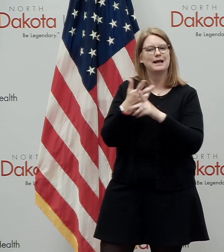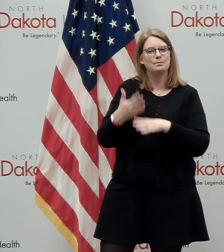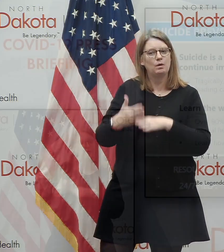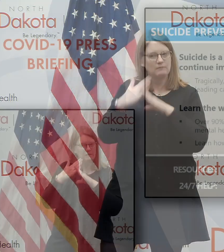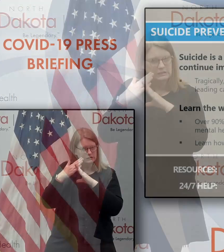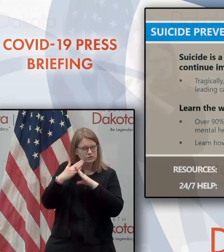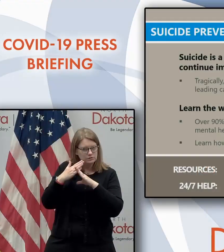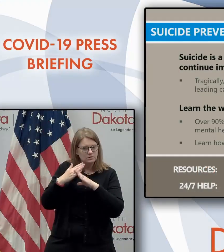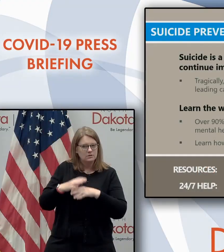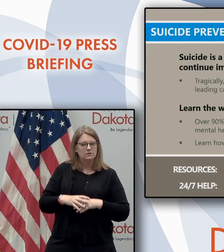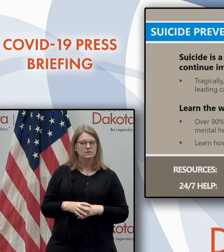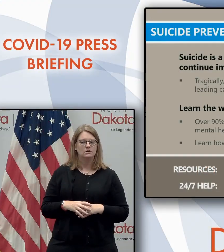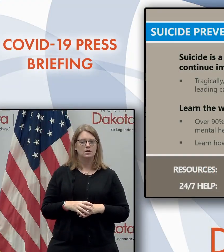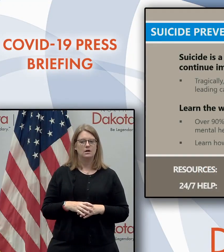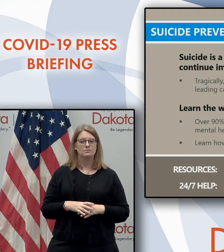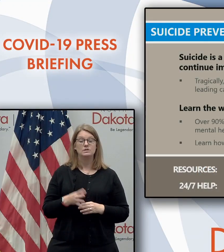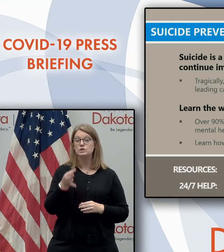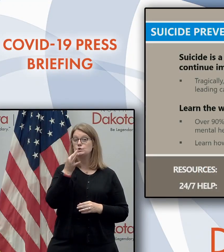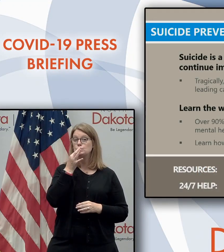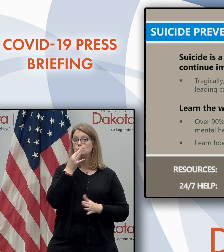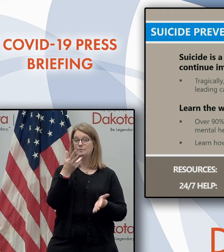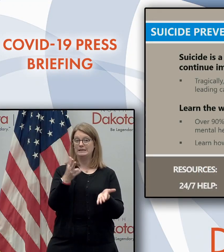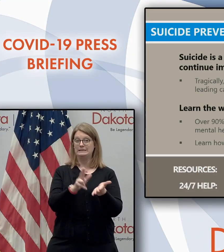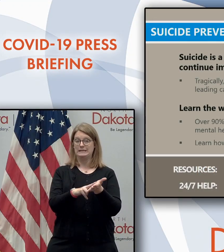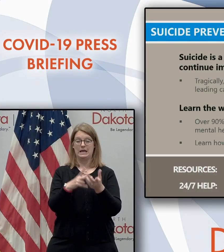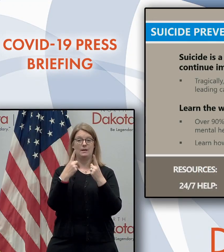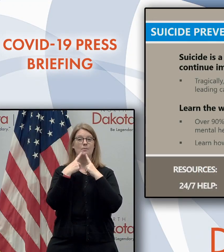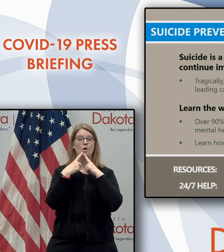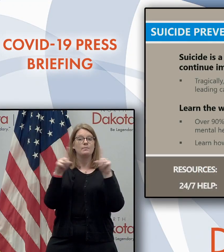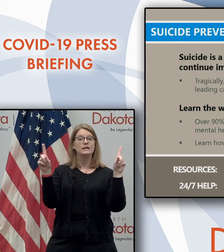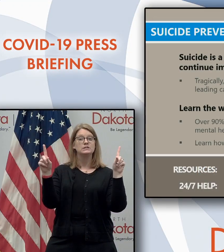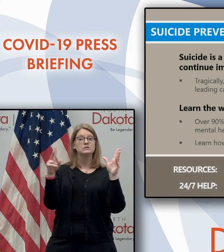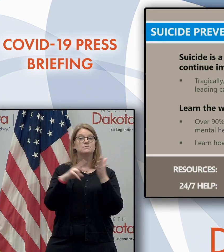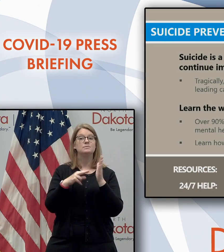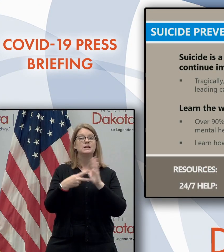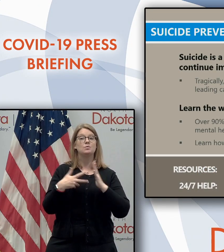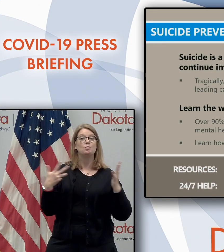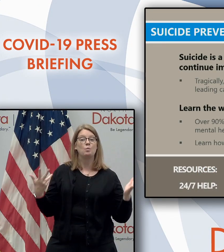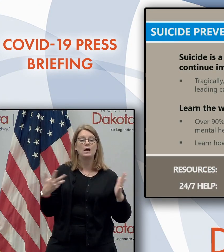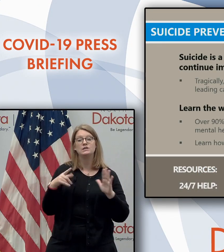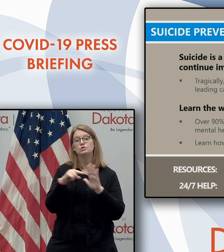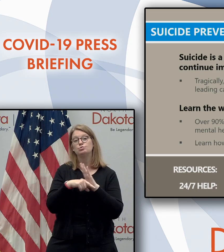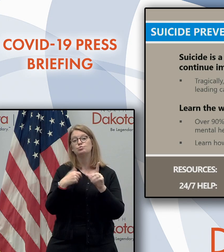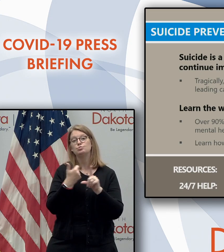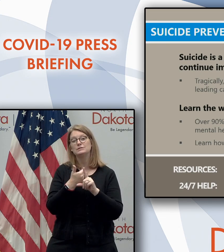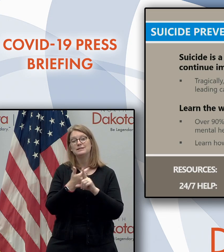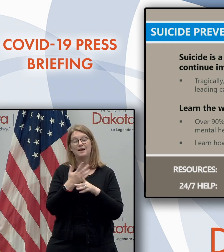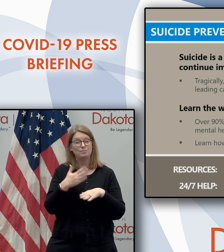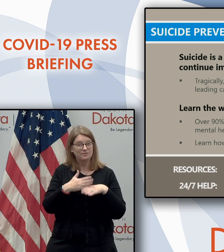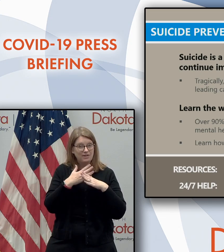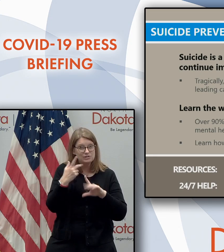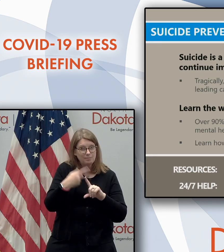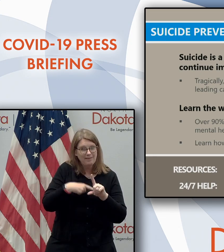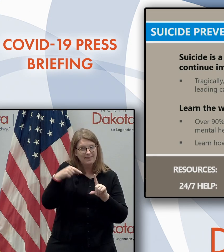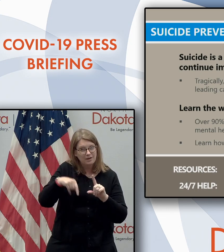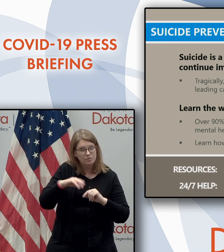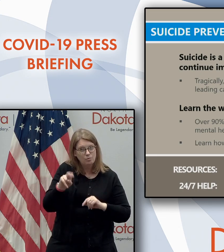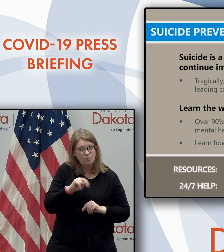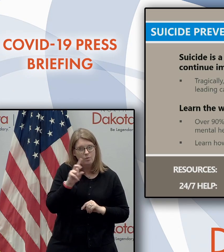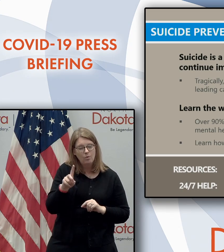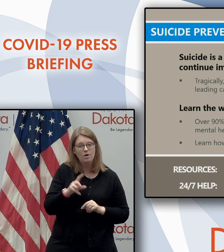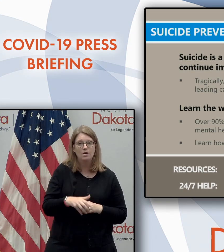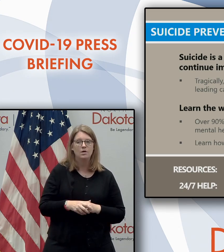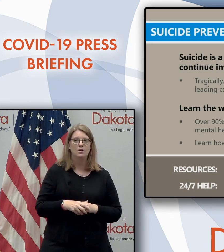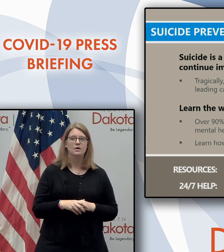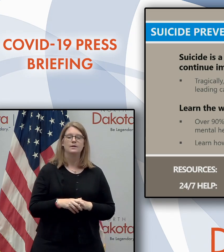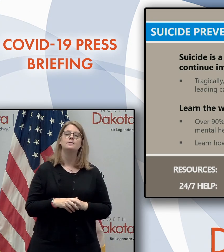Month. I'll be signing soon a proclamation to declare Suicide Prevention Month in North Dakota.